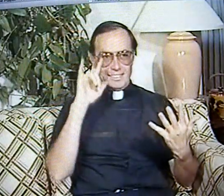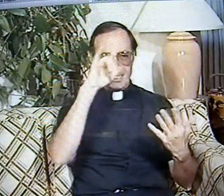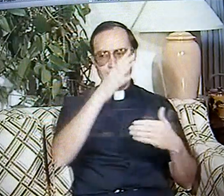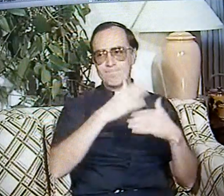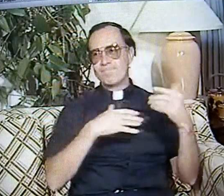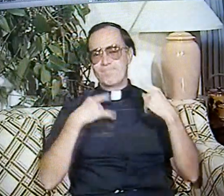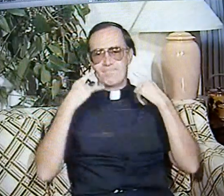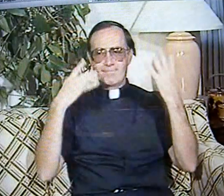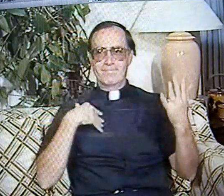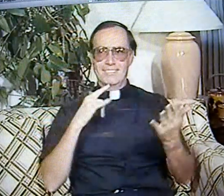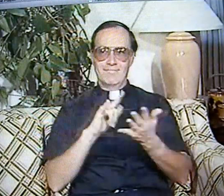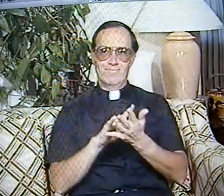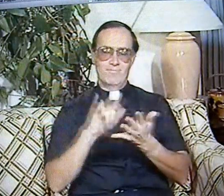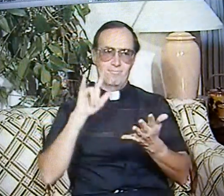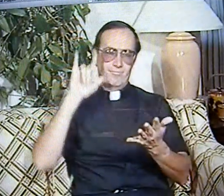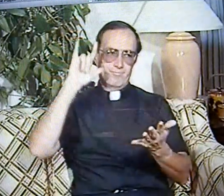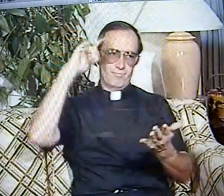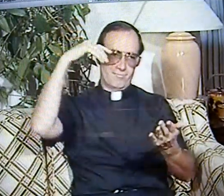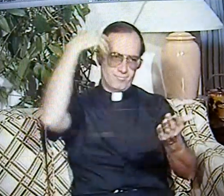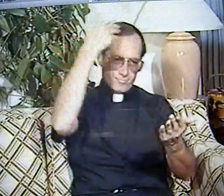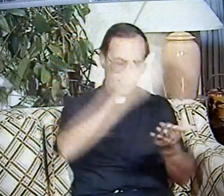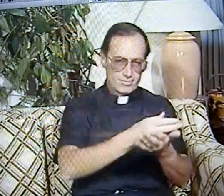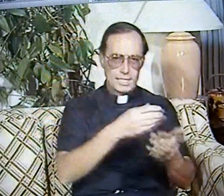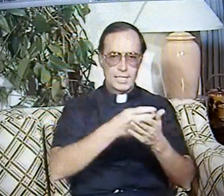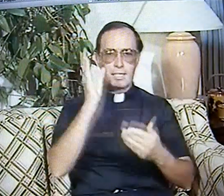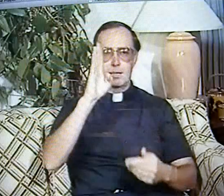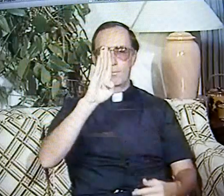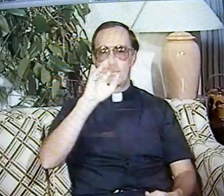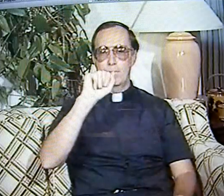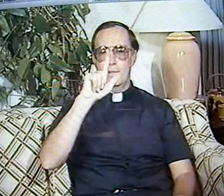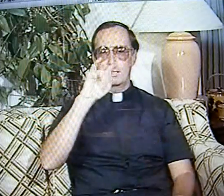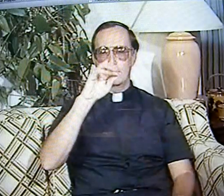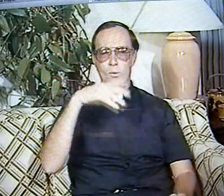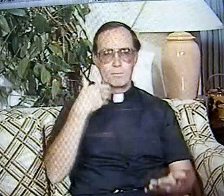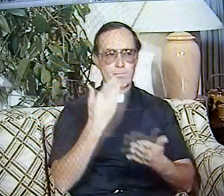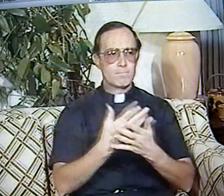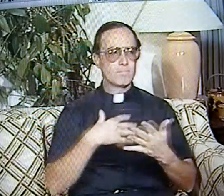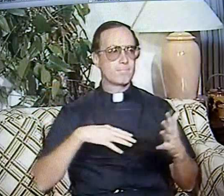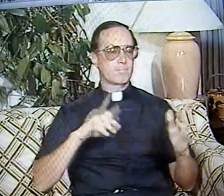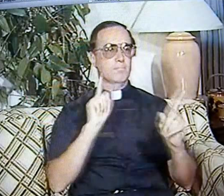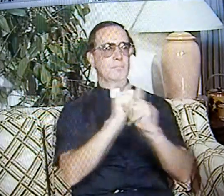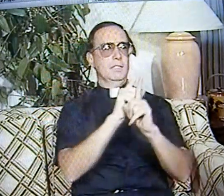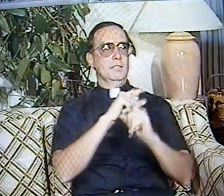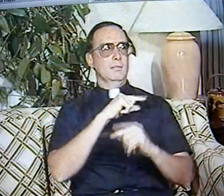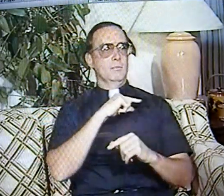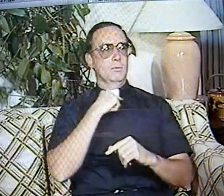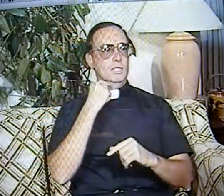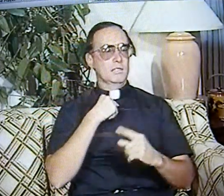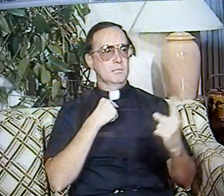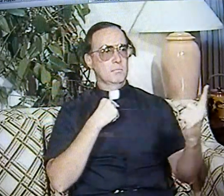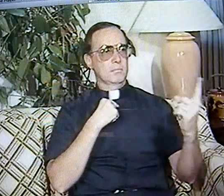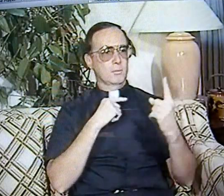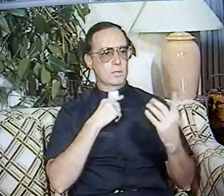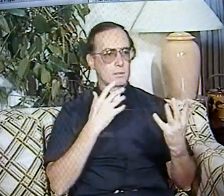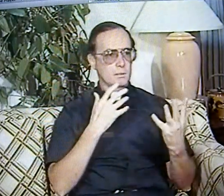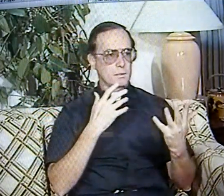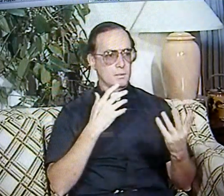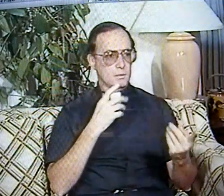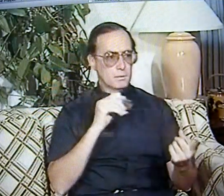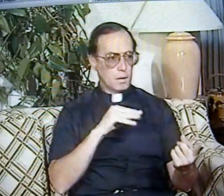The interpreters weren't as readily available. So I decided to take the plane. I arrived in Baltimore,